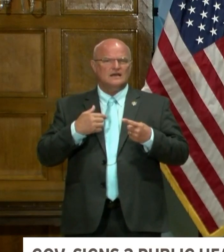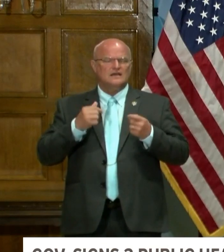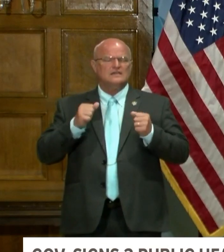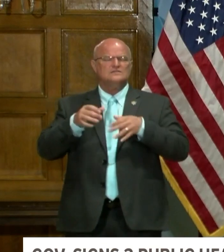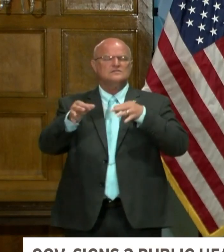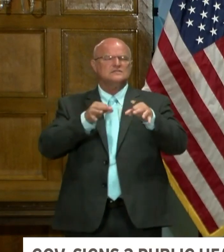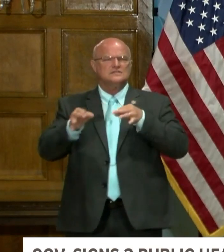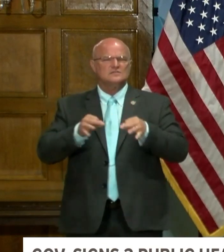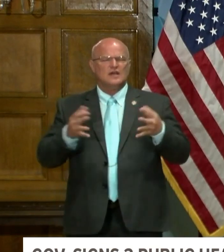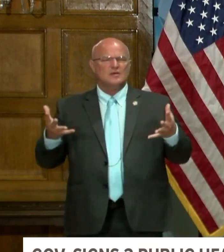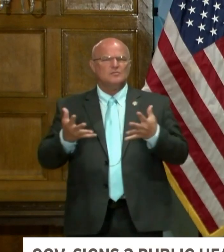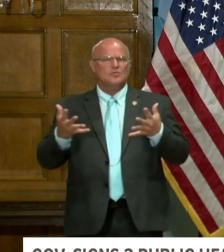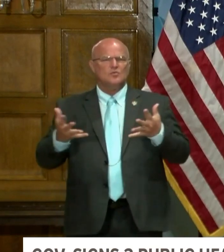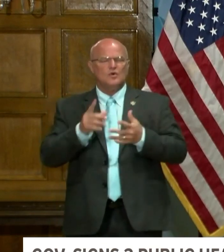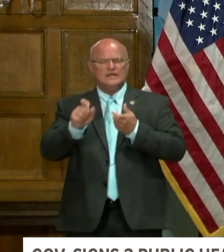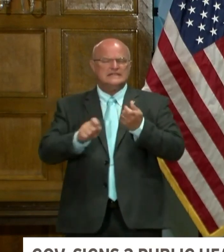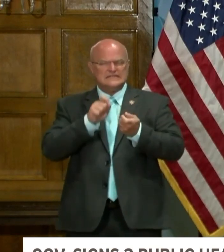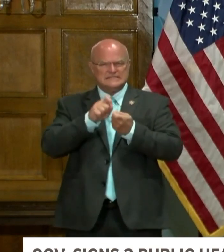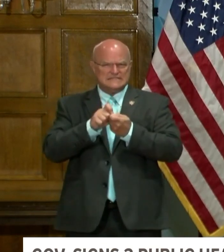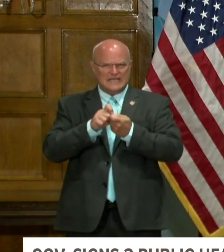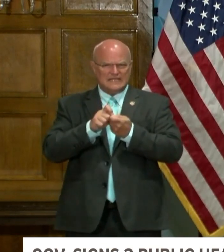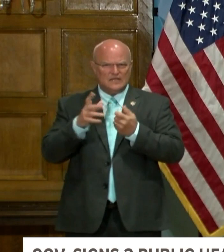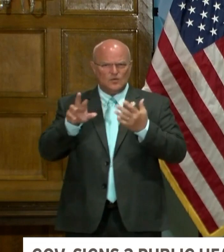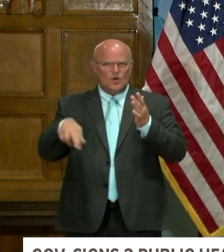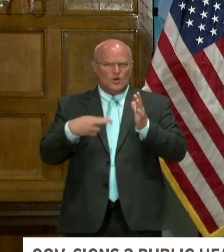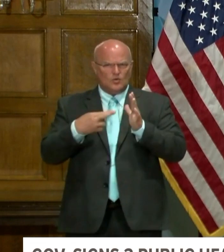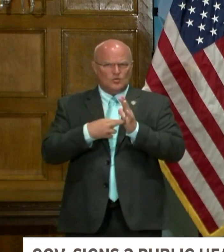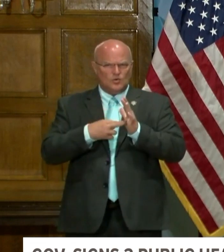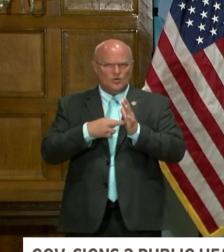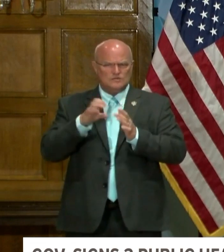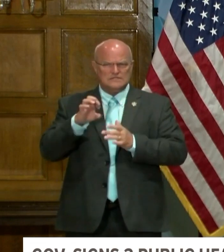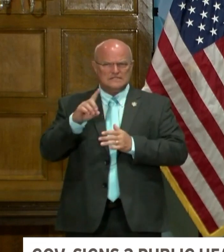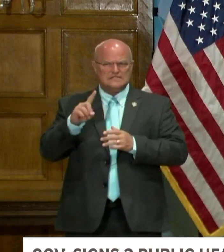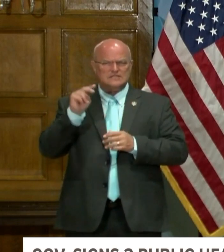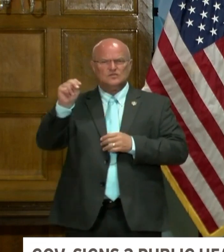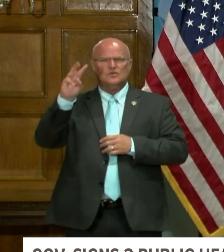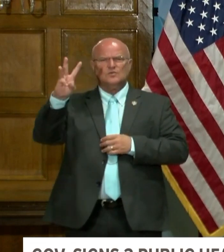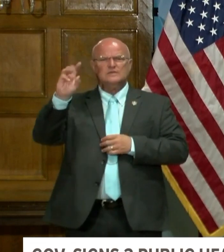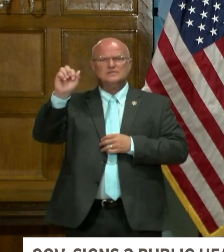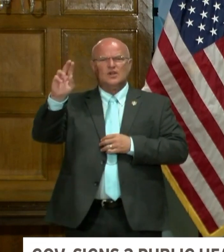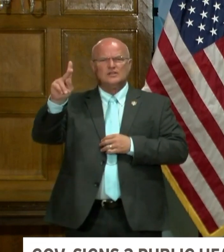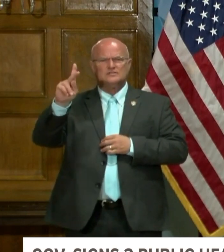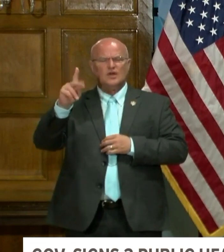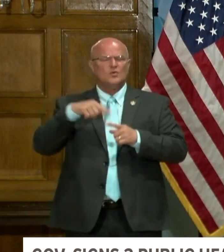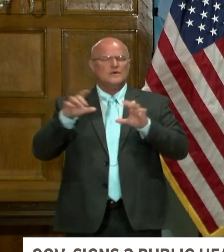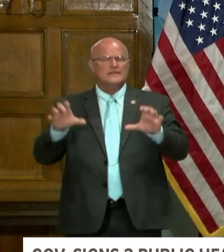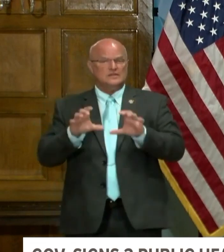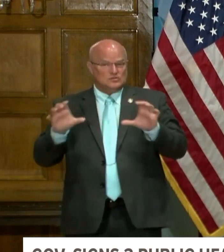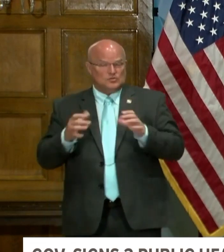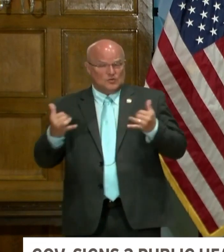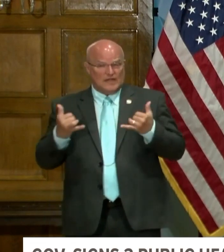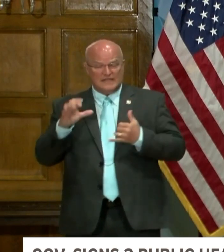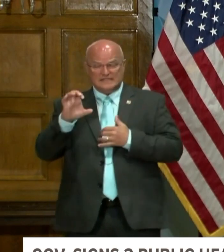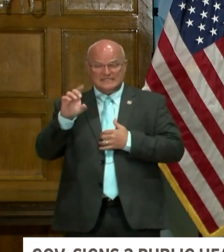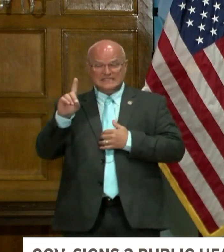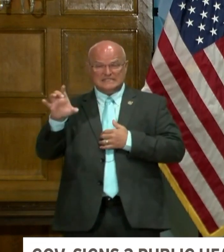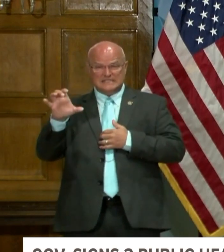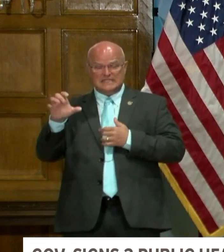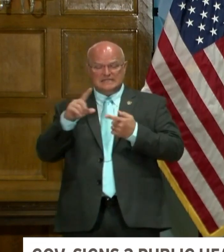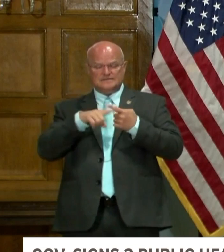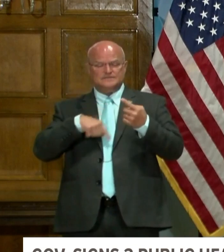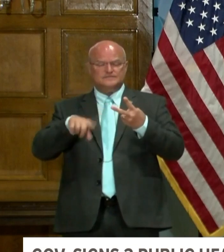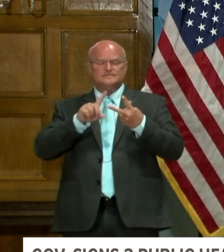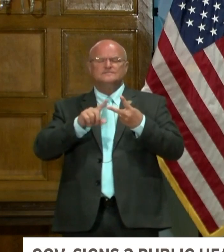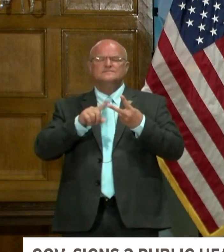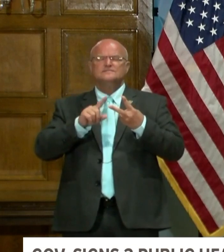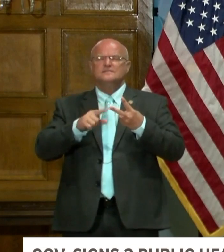you describe what role they will be playing in Northwest Arkansas and what exactly they will be doing here? And then